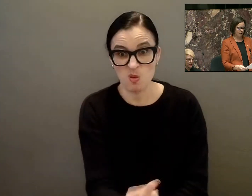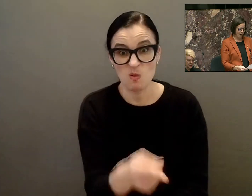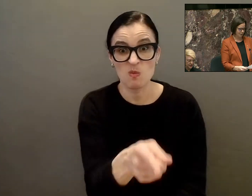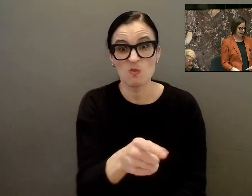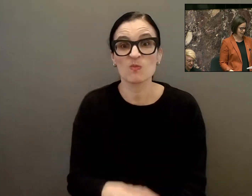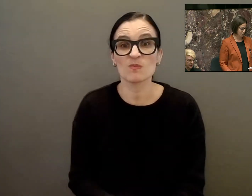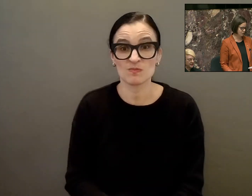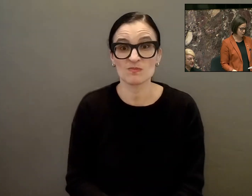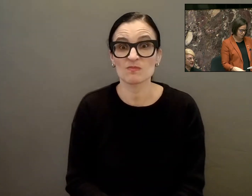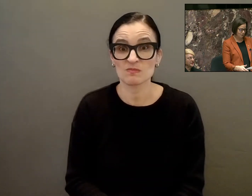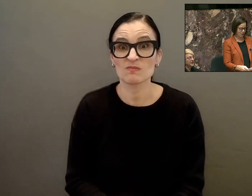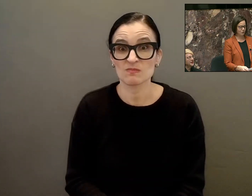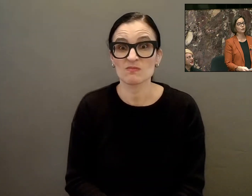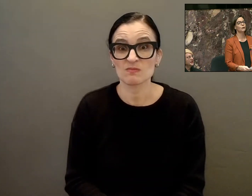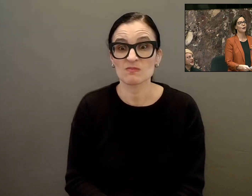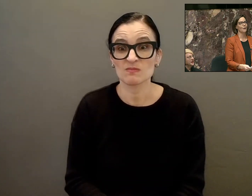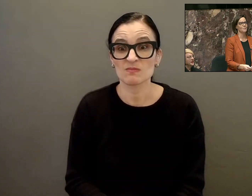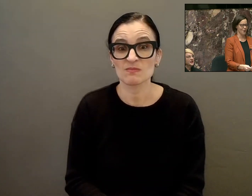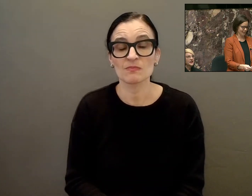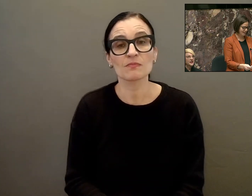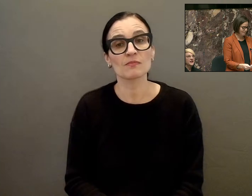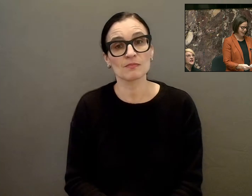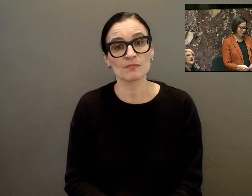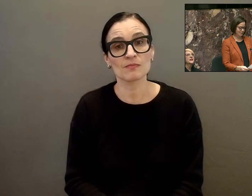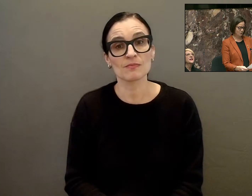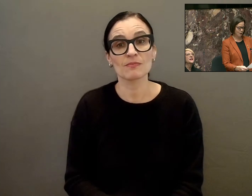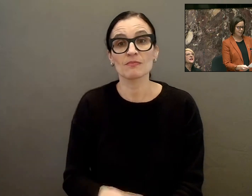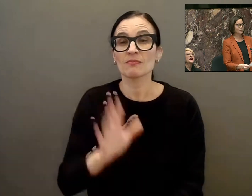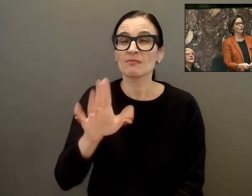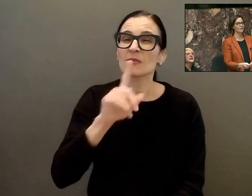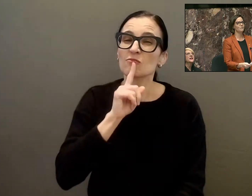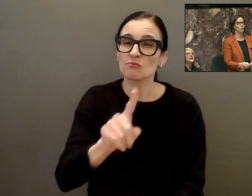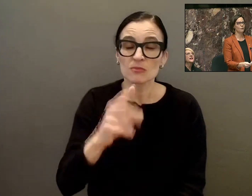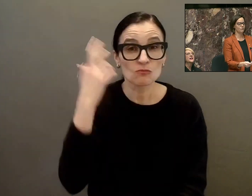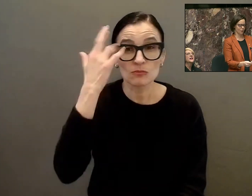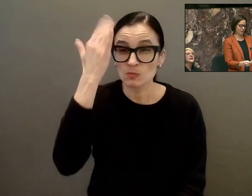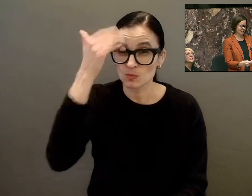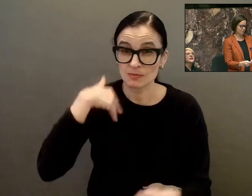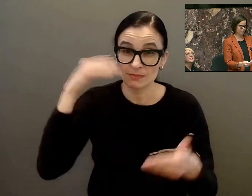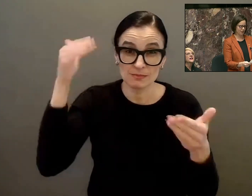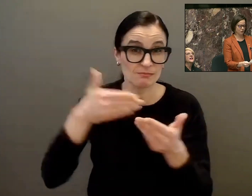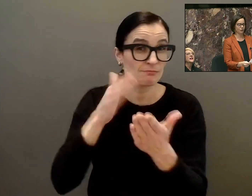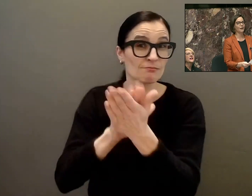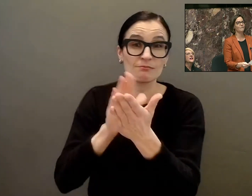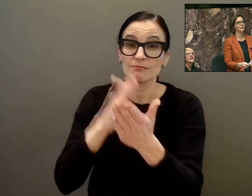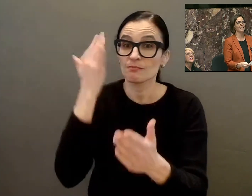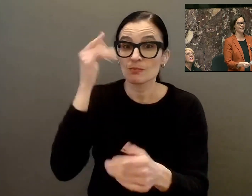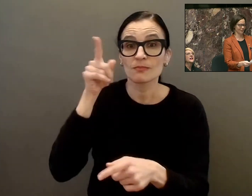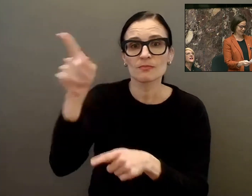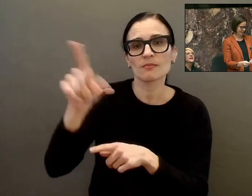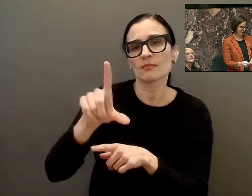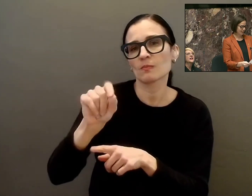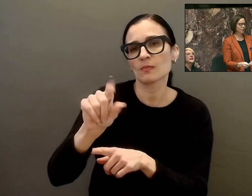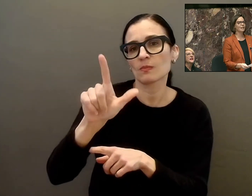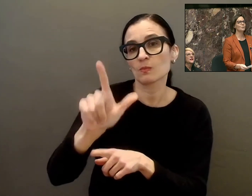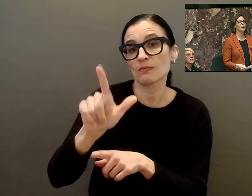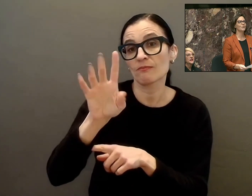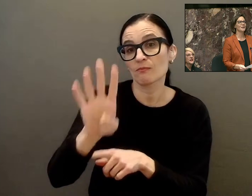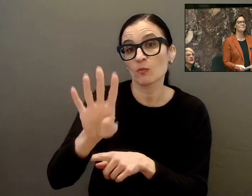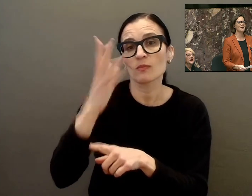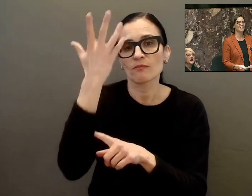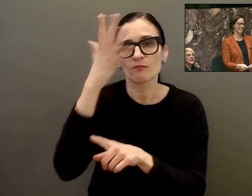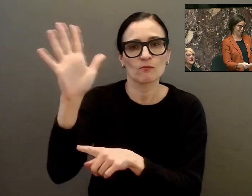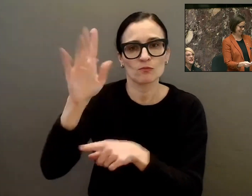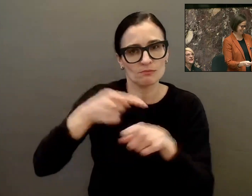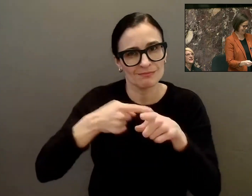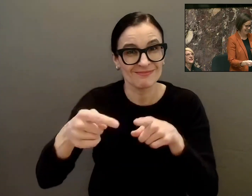great pride that I introduce Dr. Colin Monty as the 2024 Forest Professional of the Year. Look at us, we're all grown